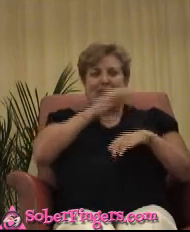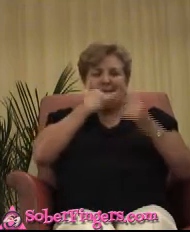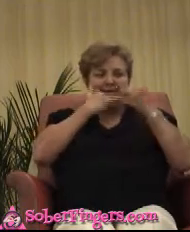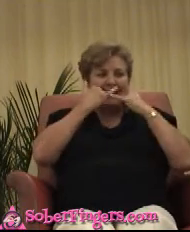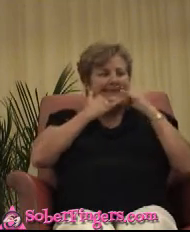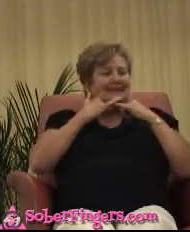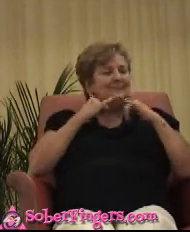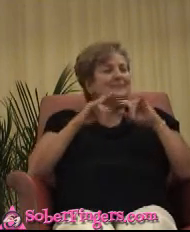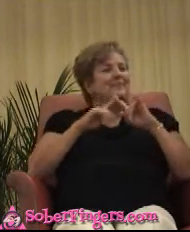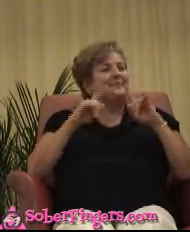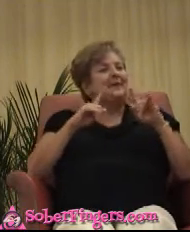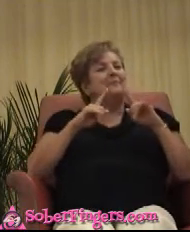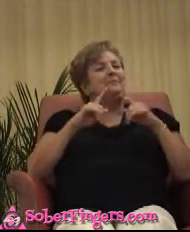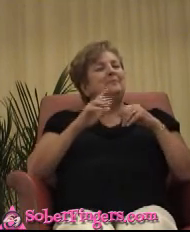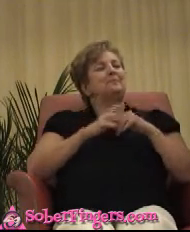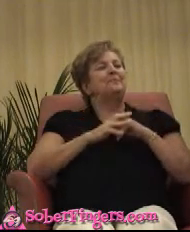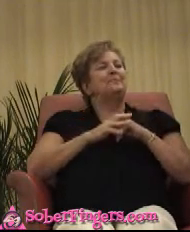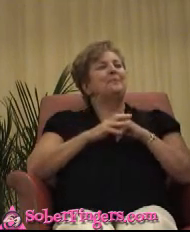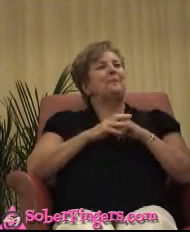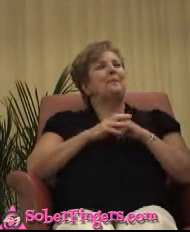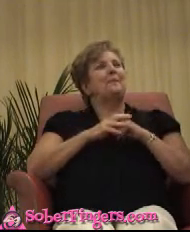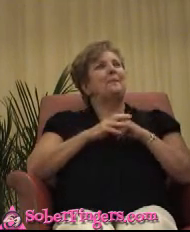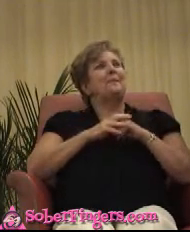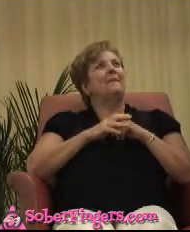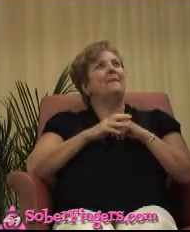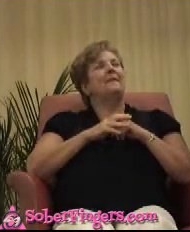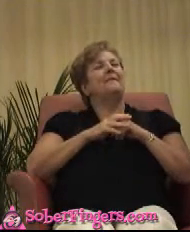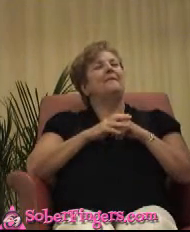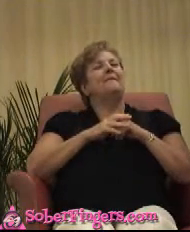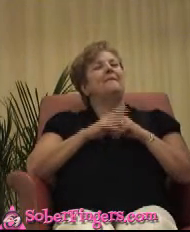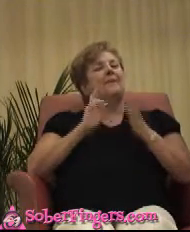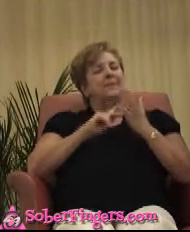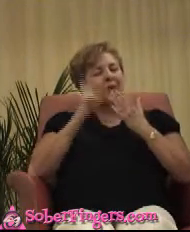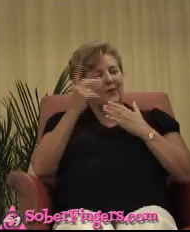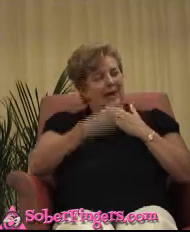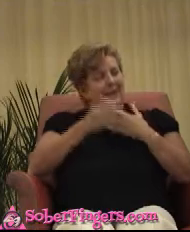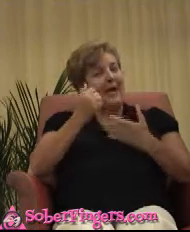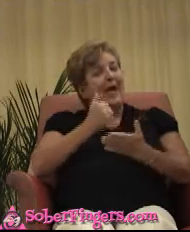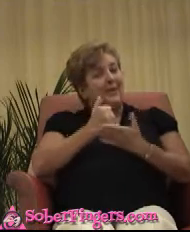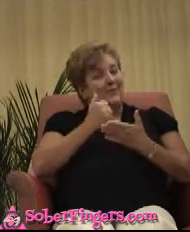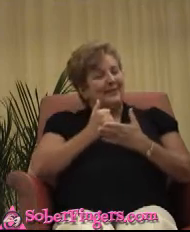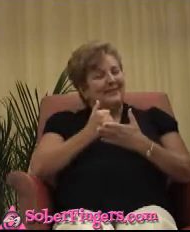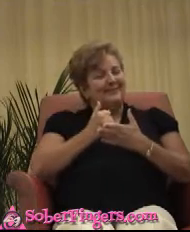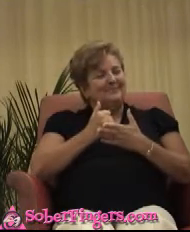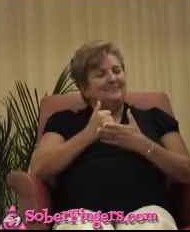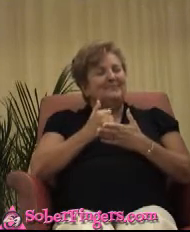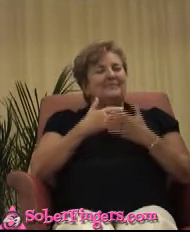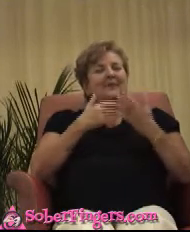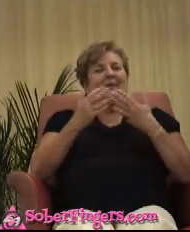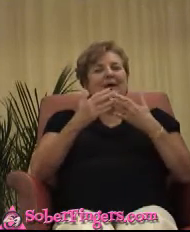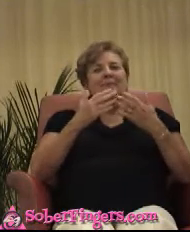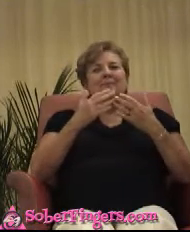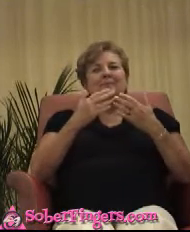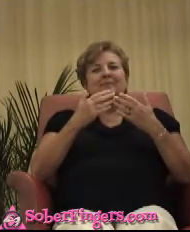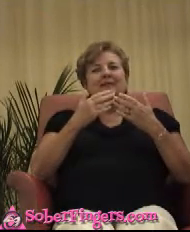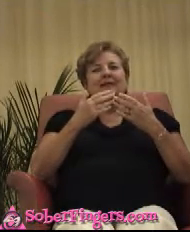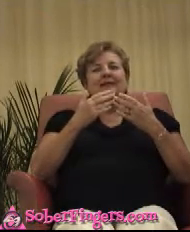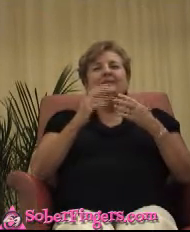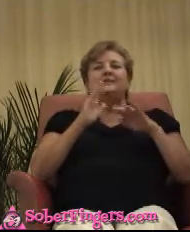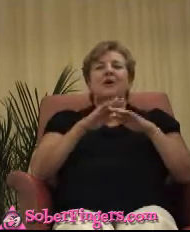we drove down the hill, and I am thinking about this treatment center, wondering what it's going to be like. And the only thing